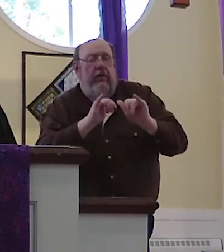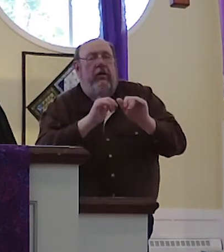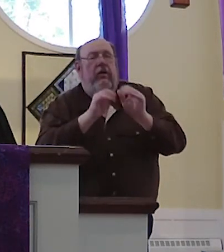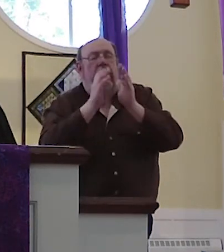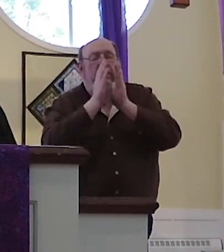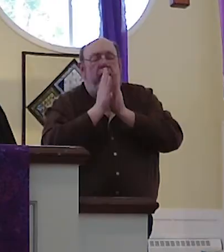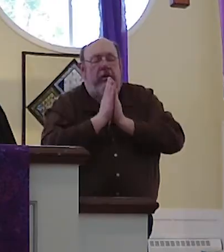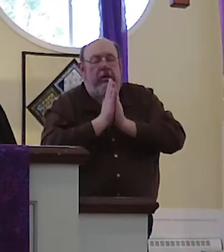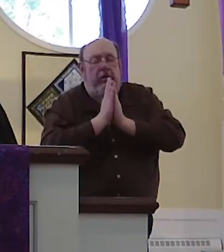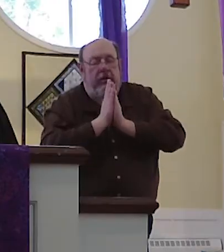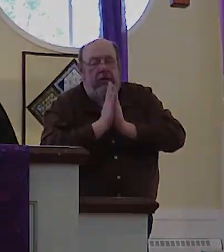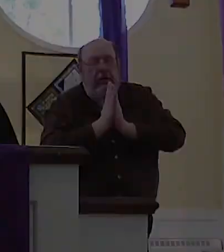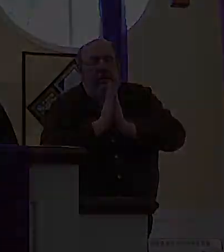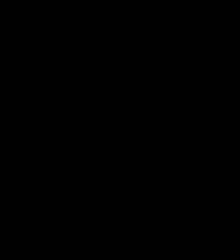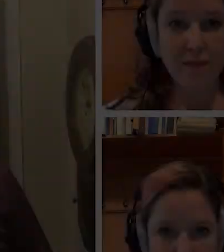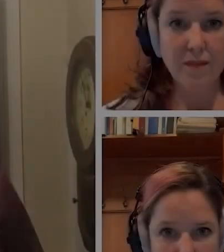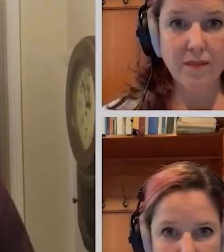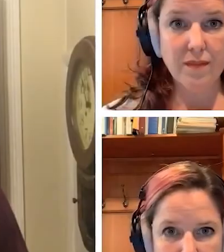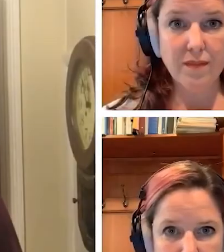Amen.